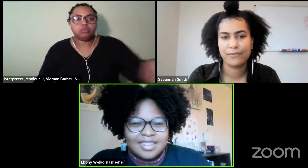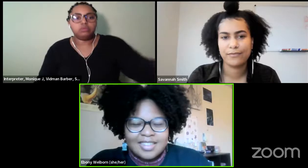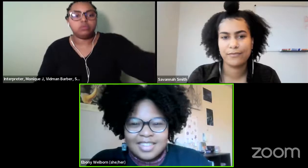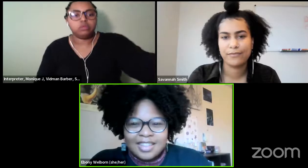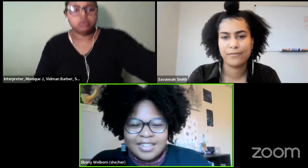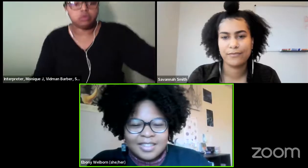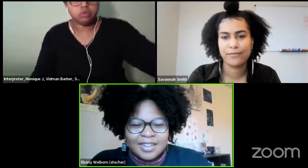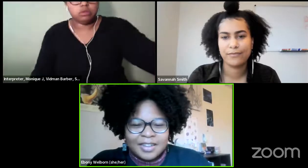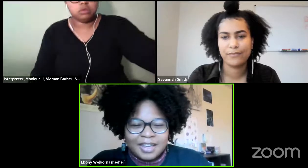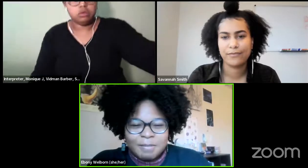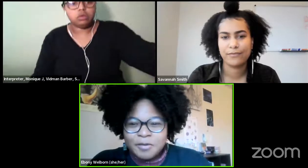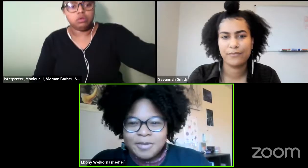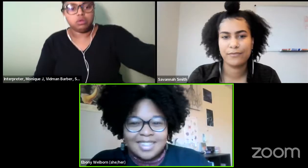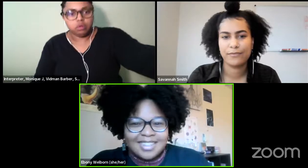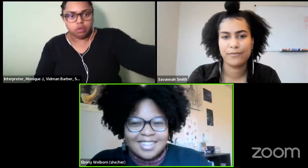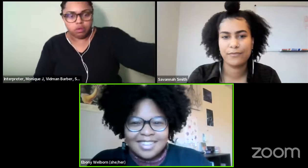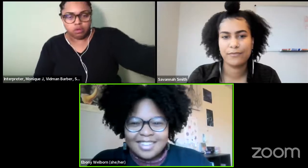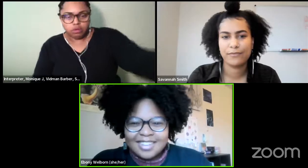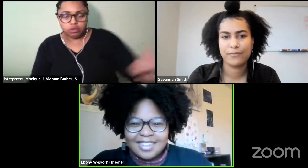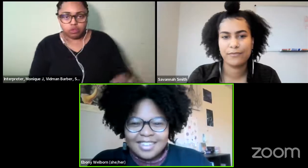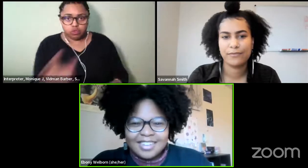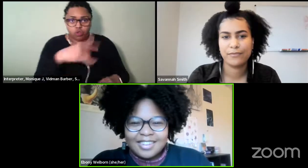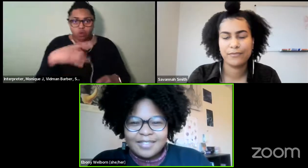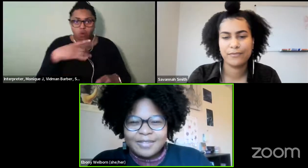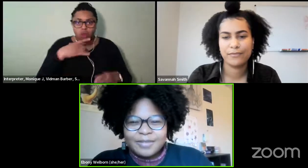Nice. See, y'all like movement?